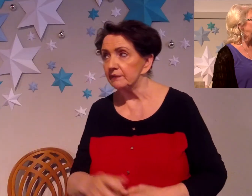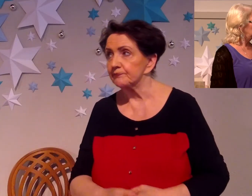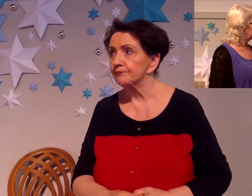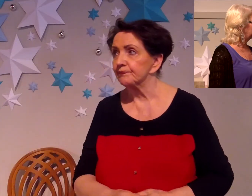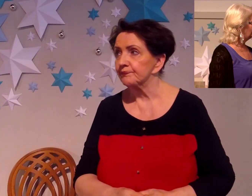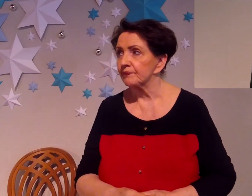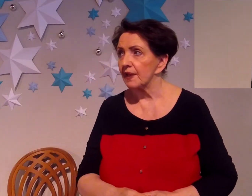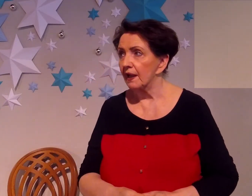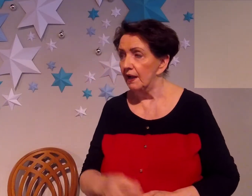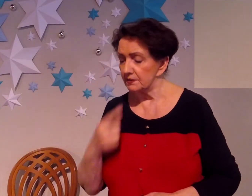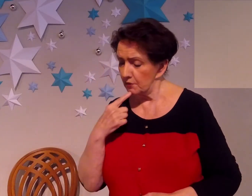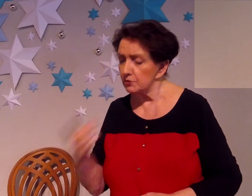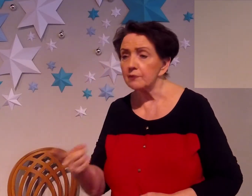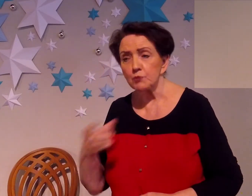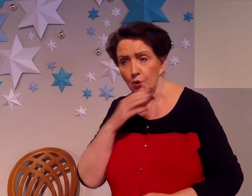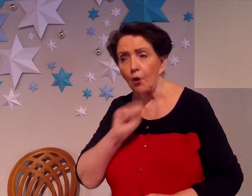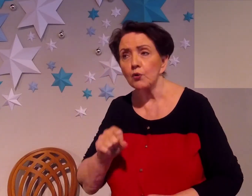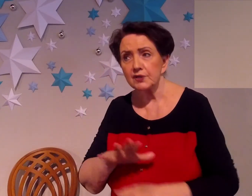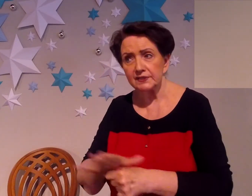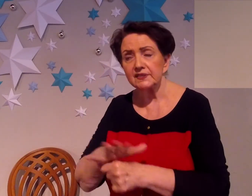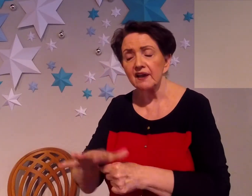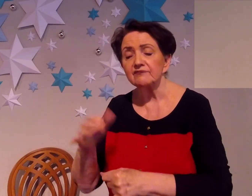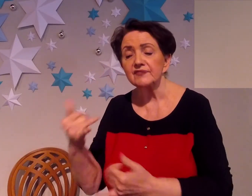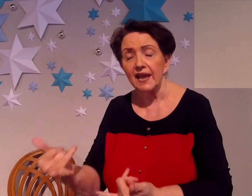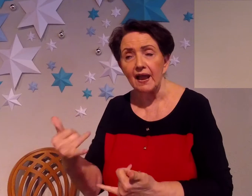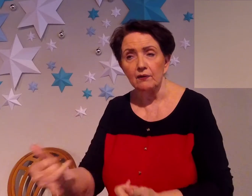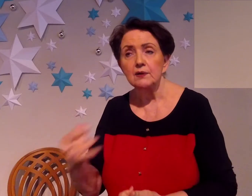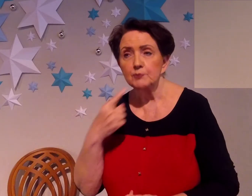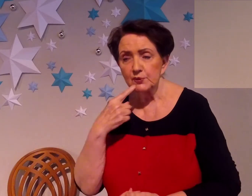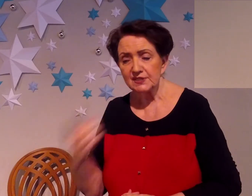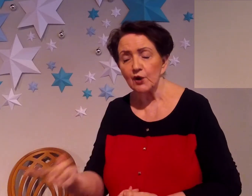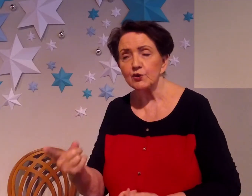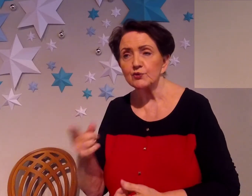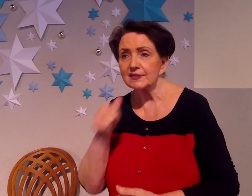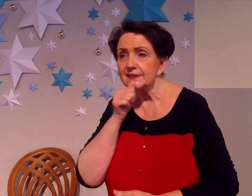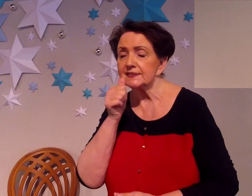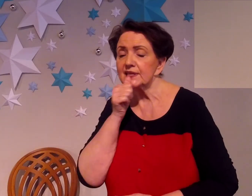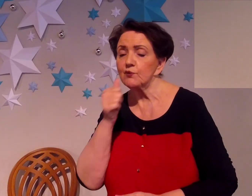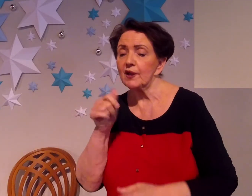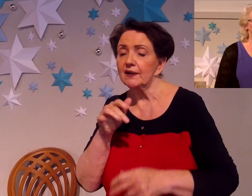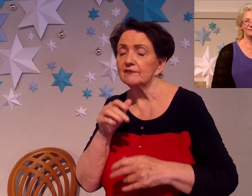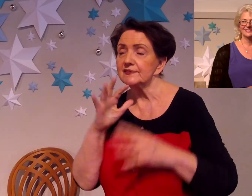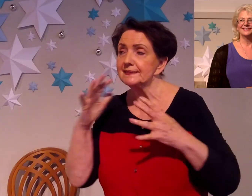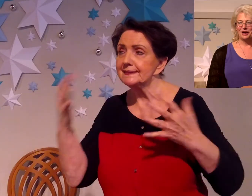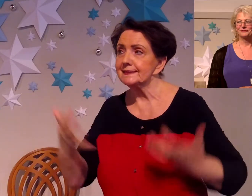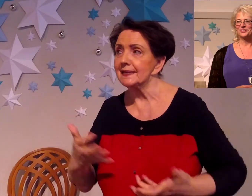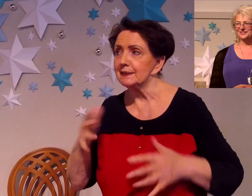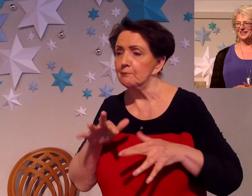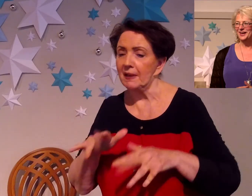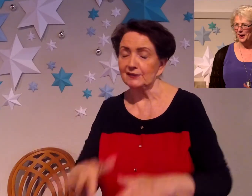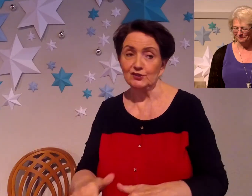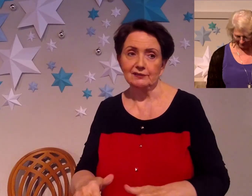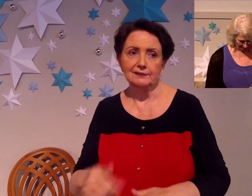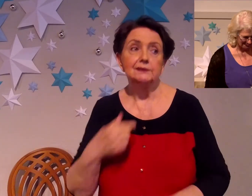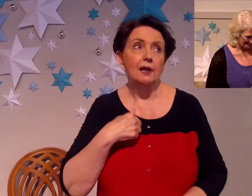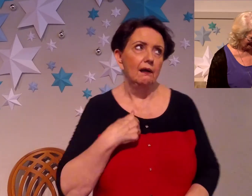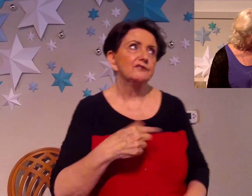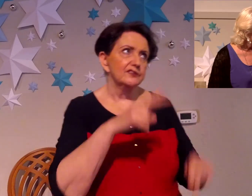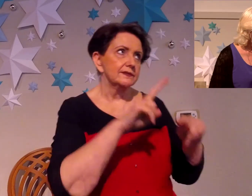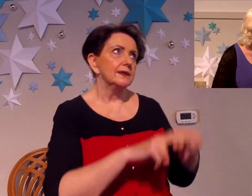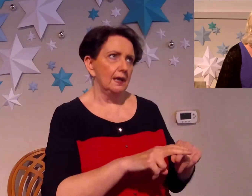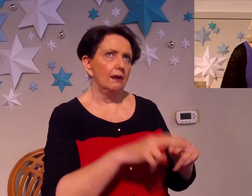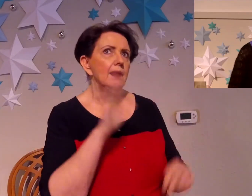children of your own, and I'm going to tell you the secret of Santa magic. He said, I have to sit down for this.